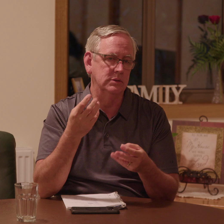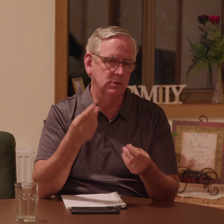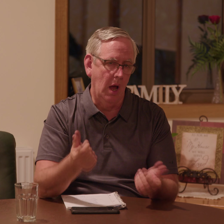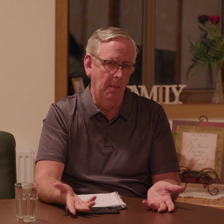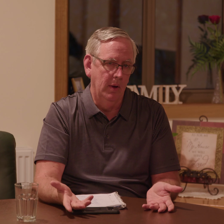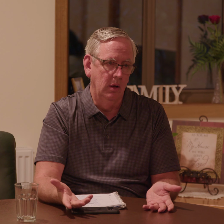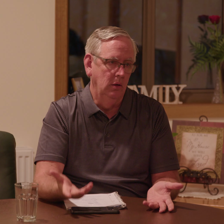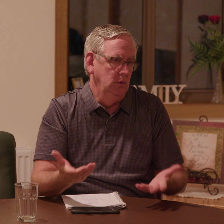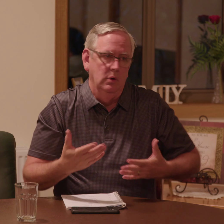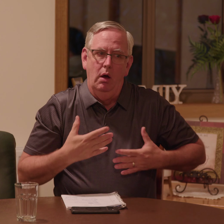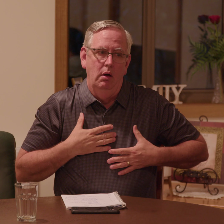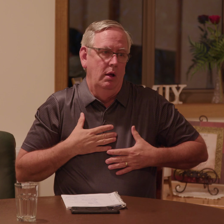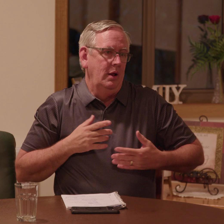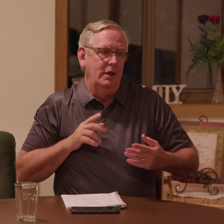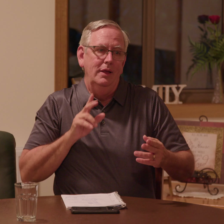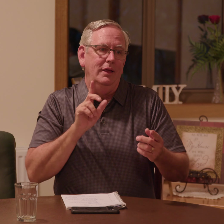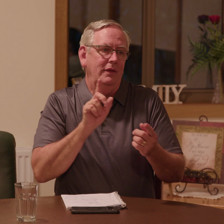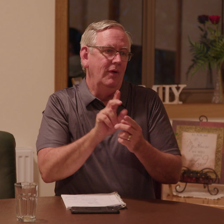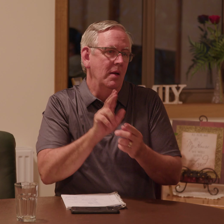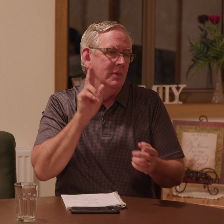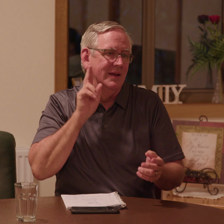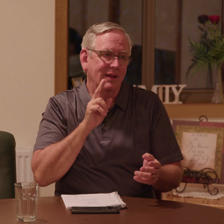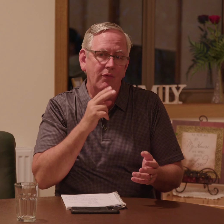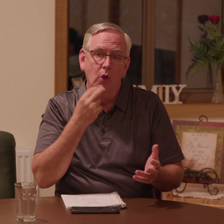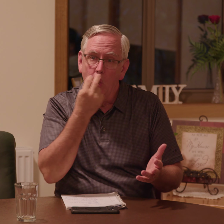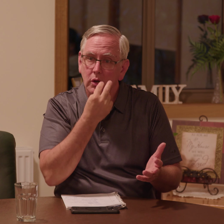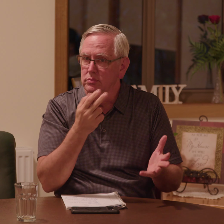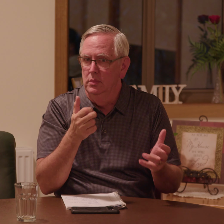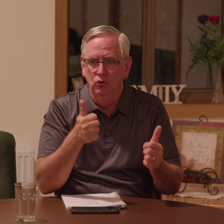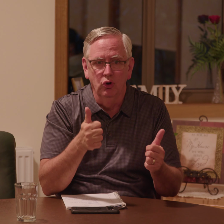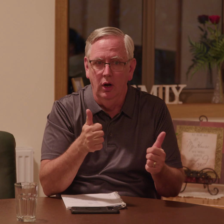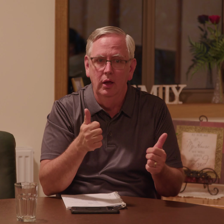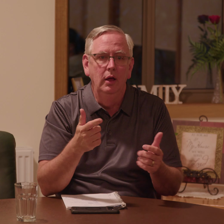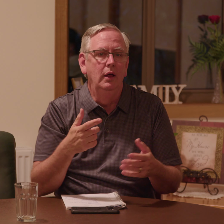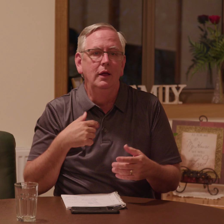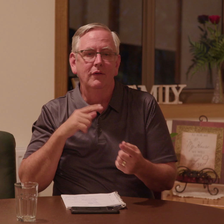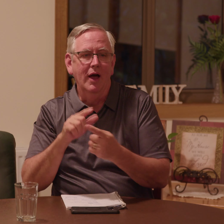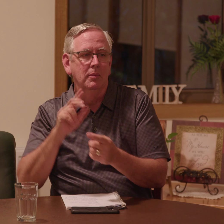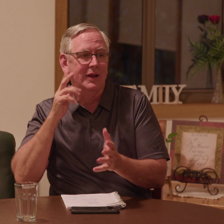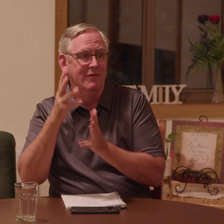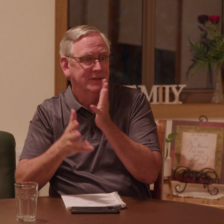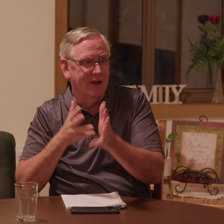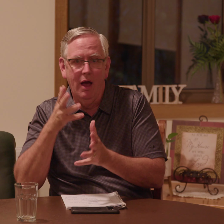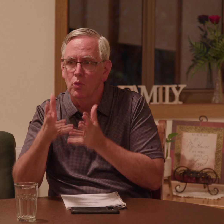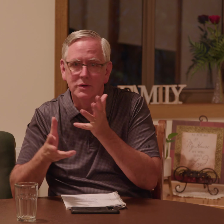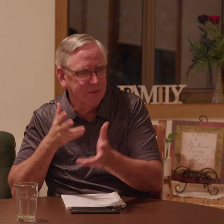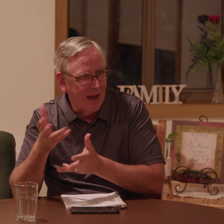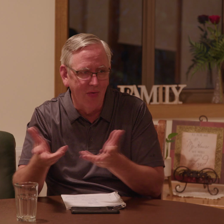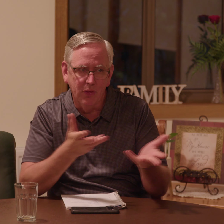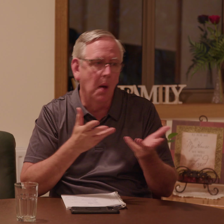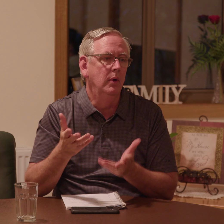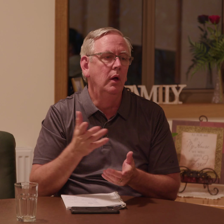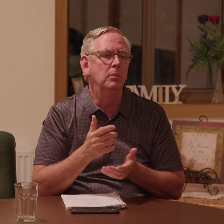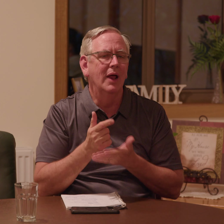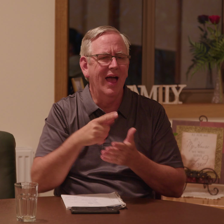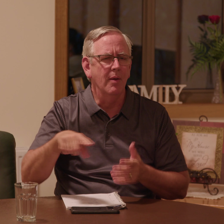I might win some. So when I meet a deaf person that's oral, I'm good with that. If I meet a deaf person that signs, I'm good